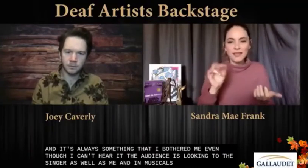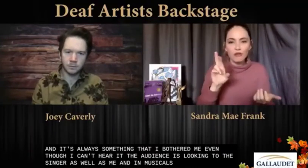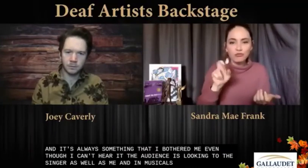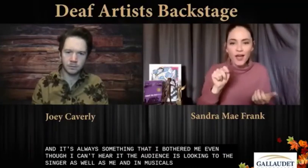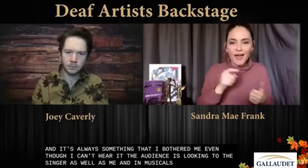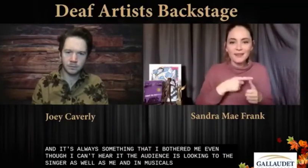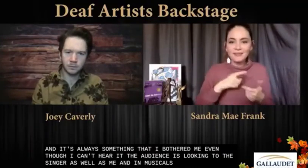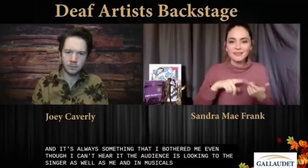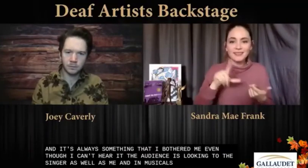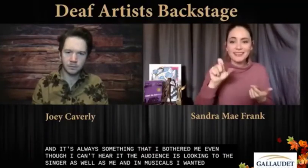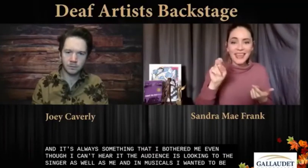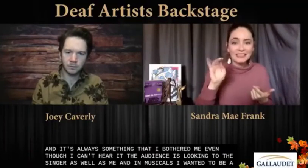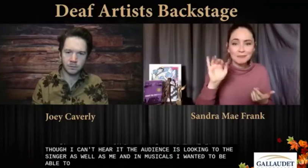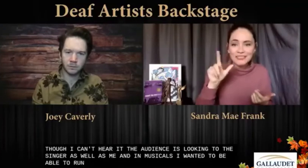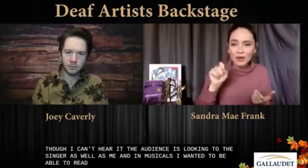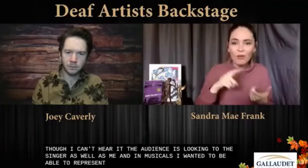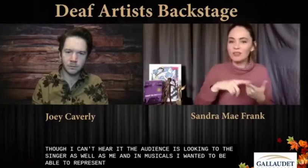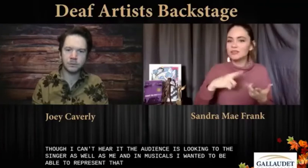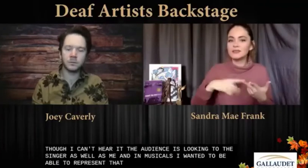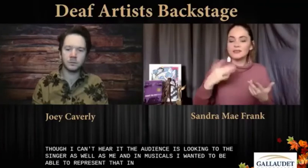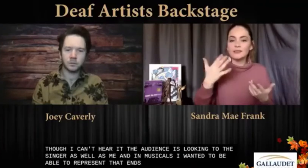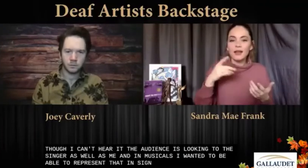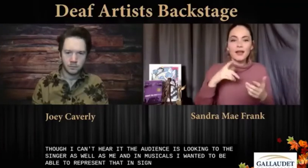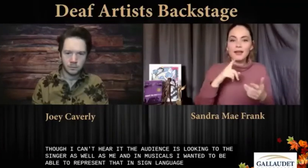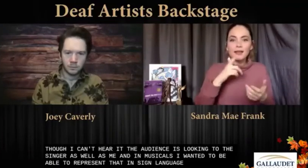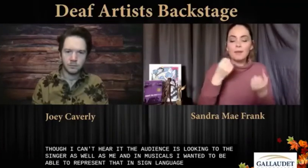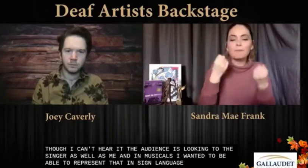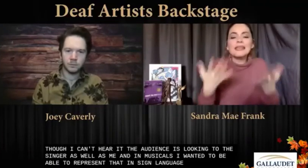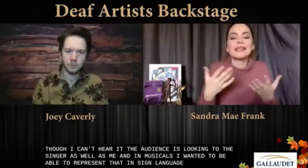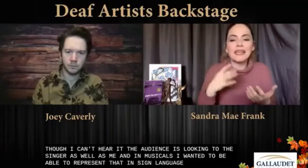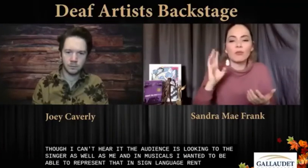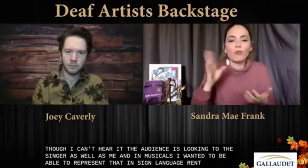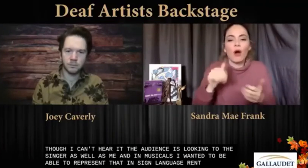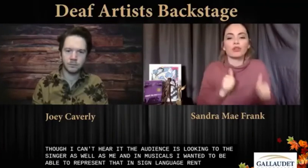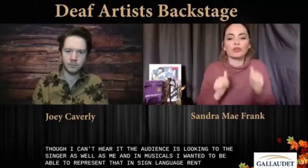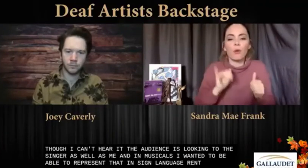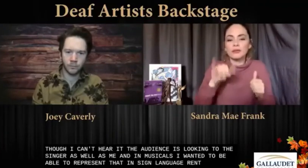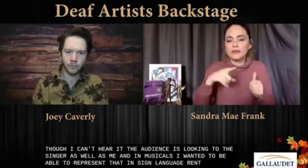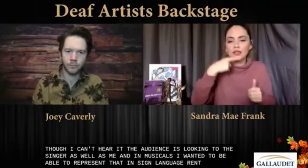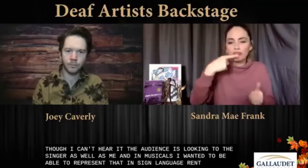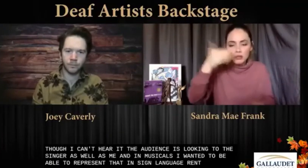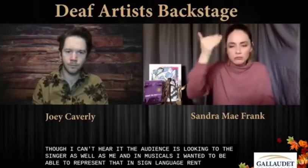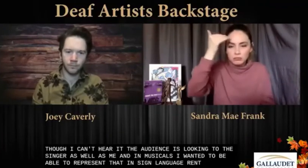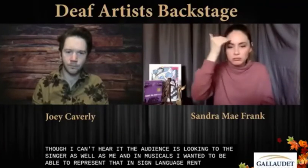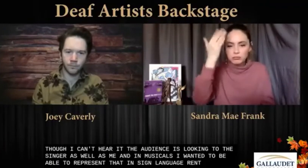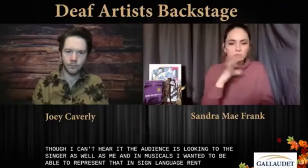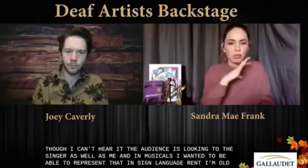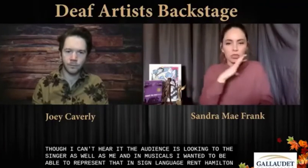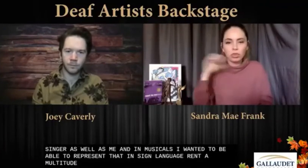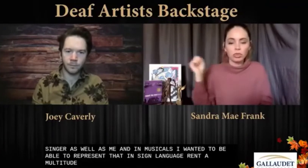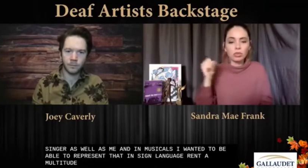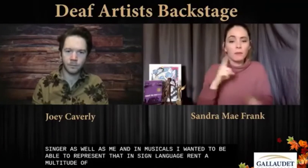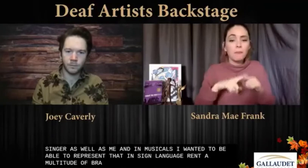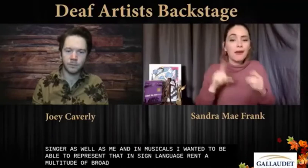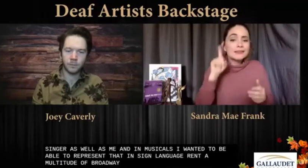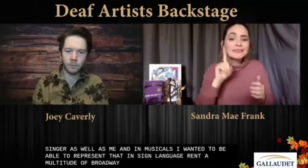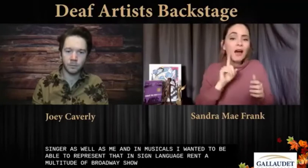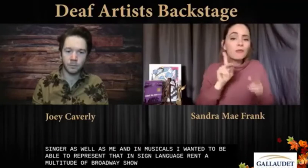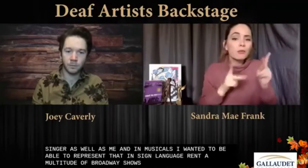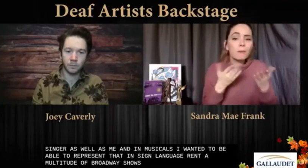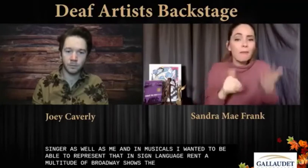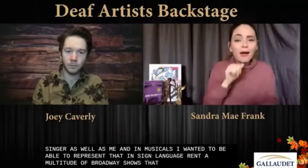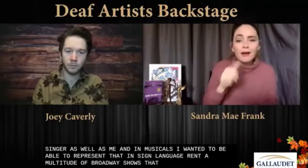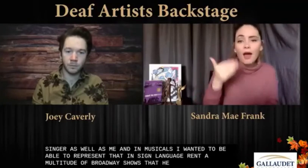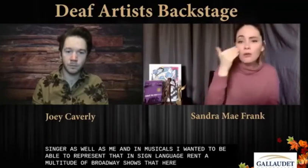i wanted to be able to represent that in sign language rent a multitude of broadway shows